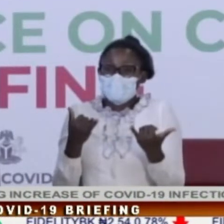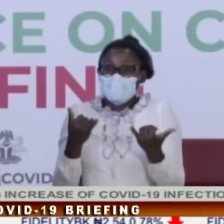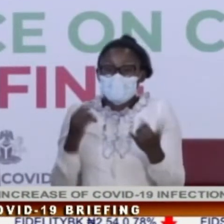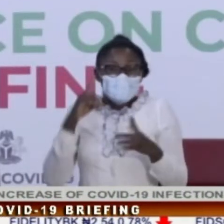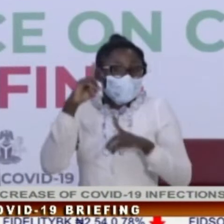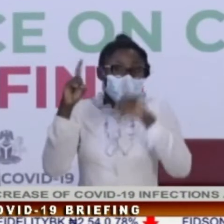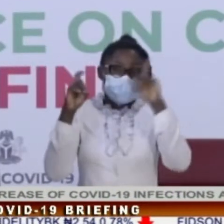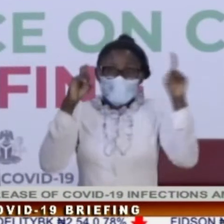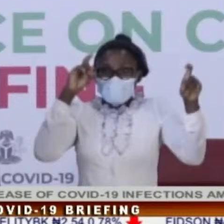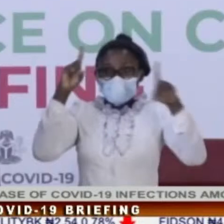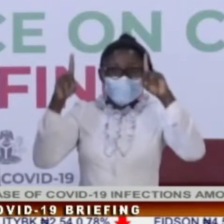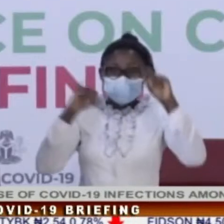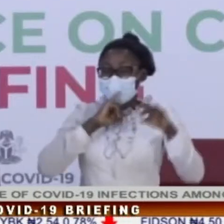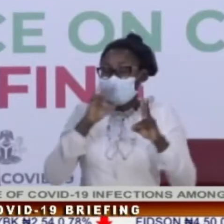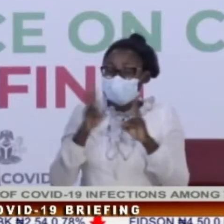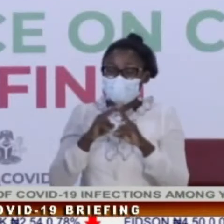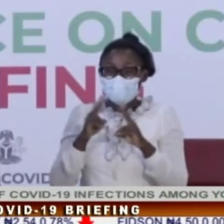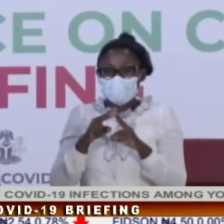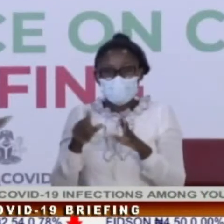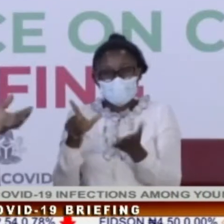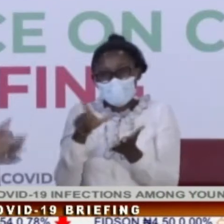the third week